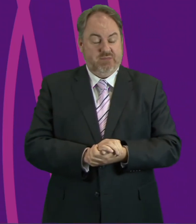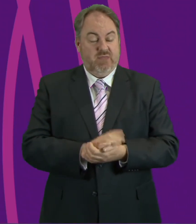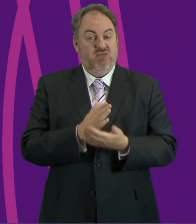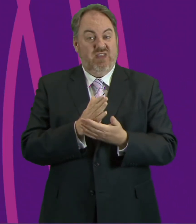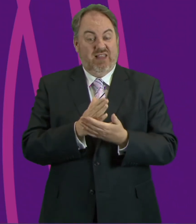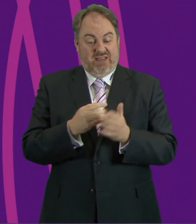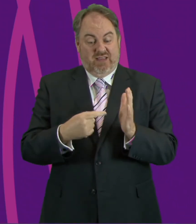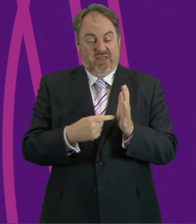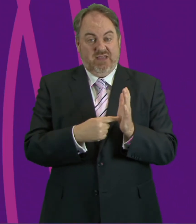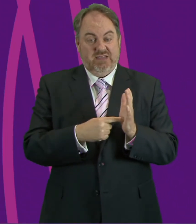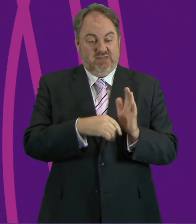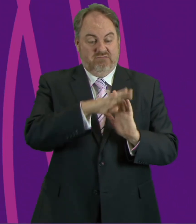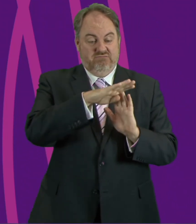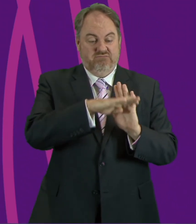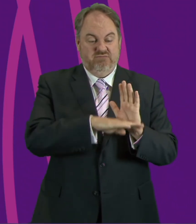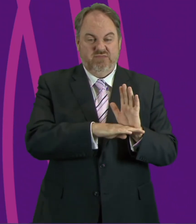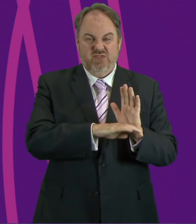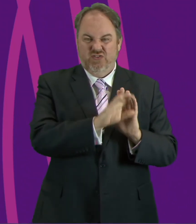mentioned gives